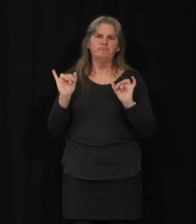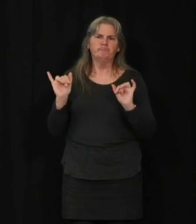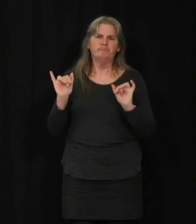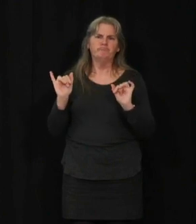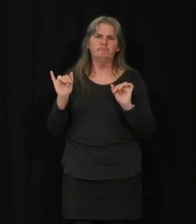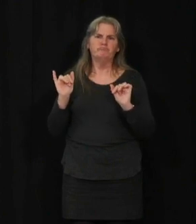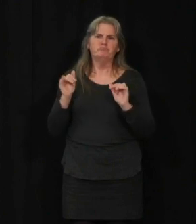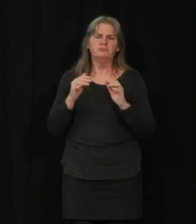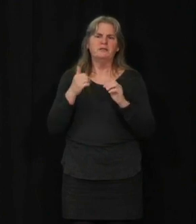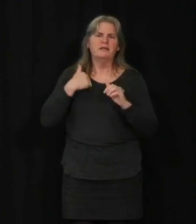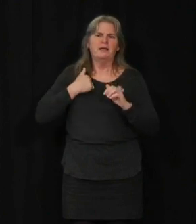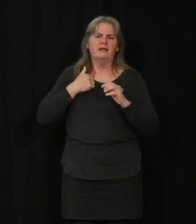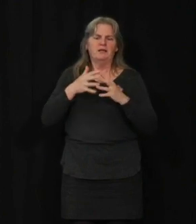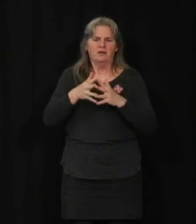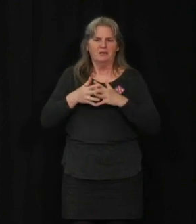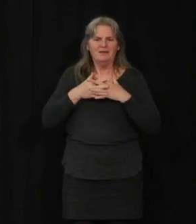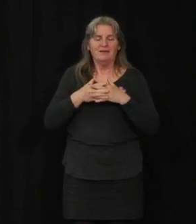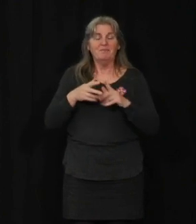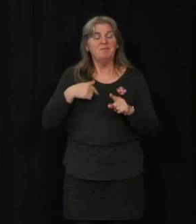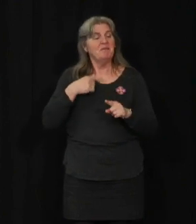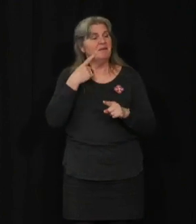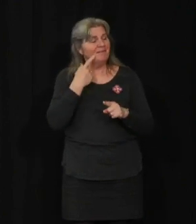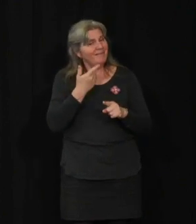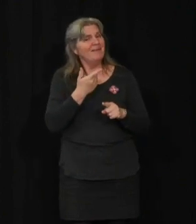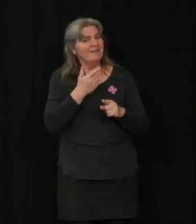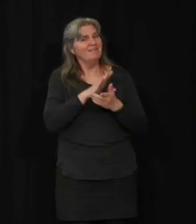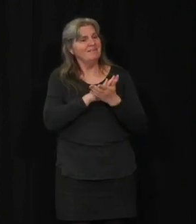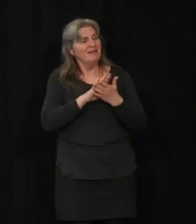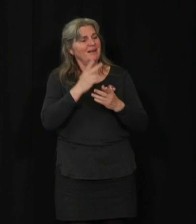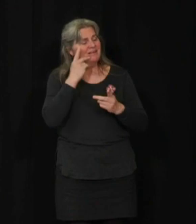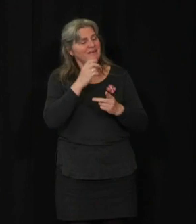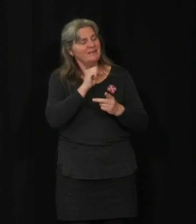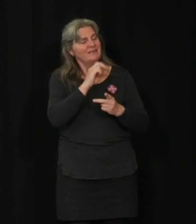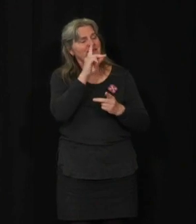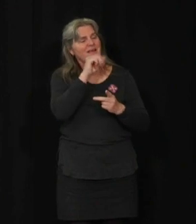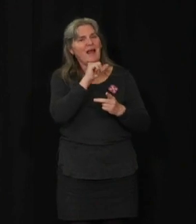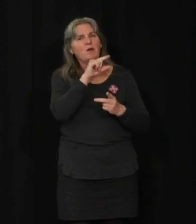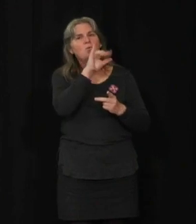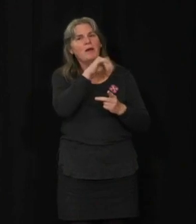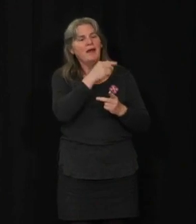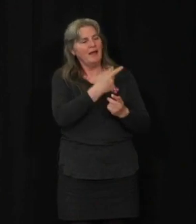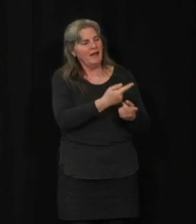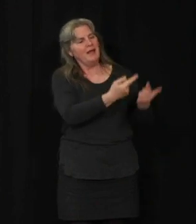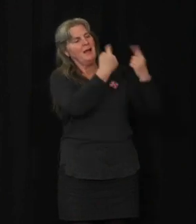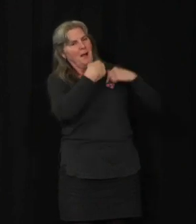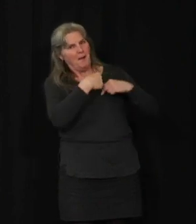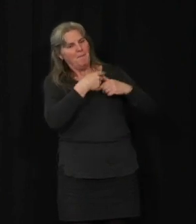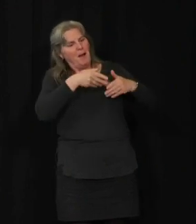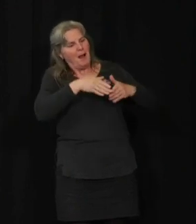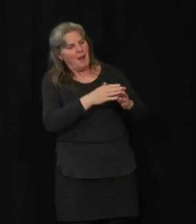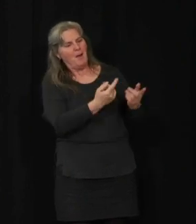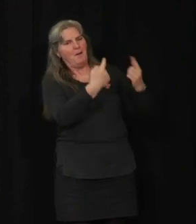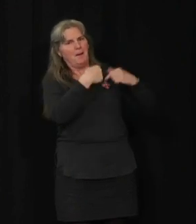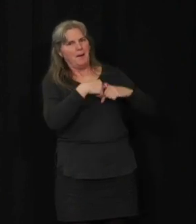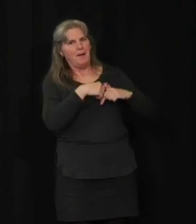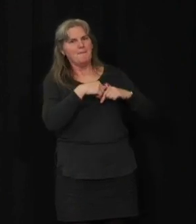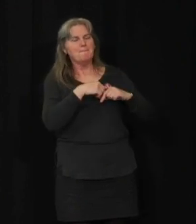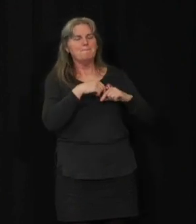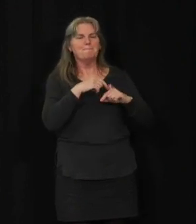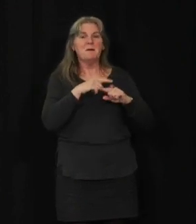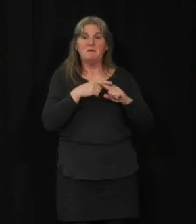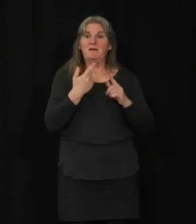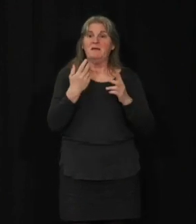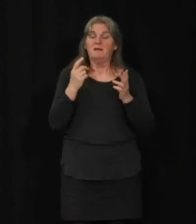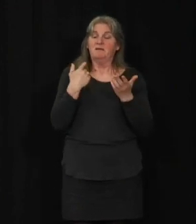I agree with you, Tim. Wouldn't it be great to see our brothers and sisters in Skagway sooner than later? I've talked to the